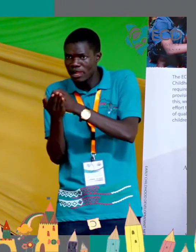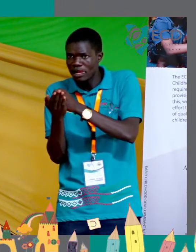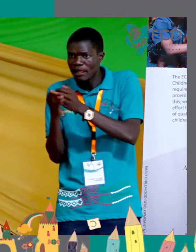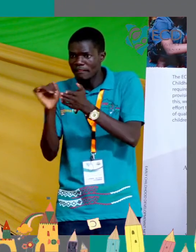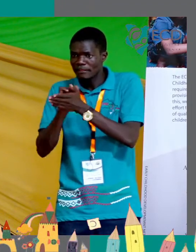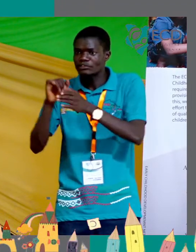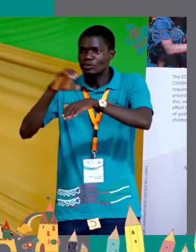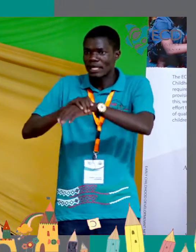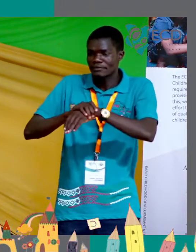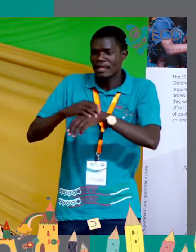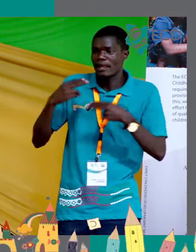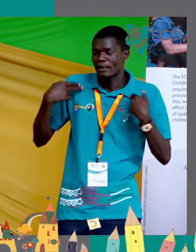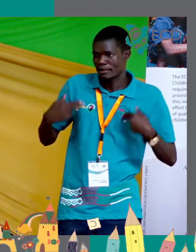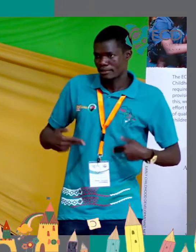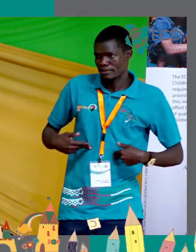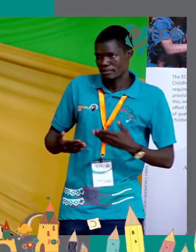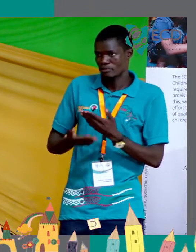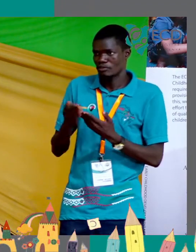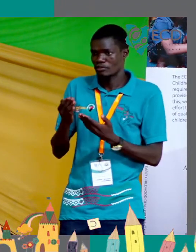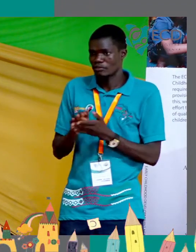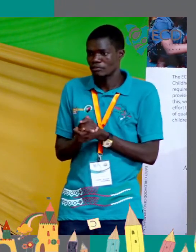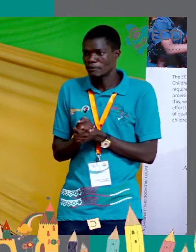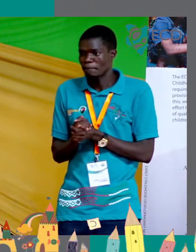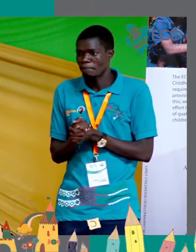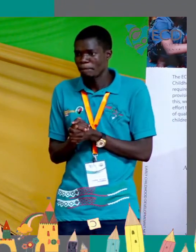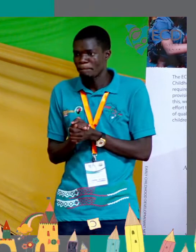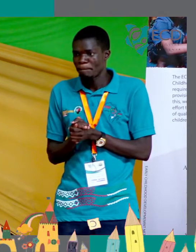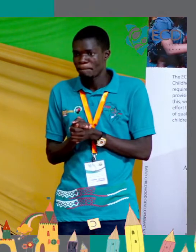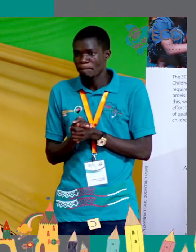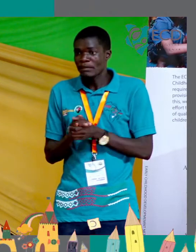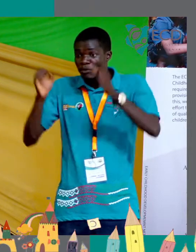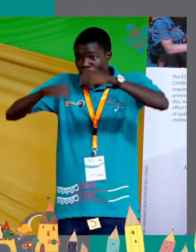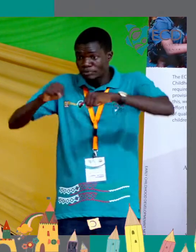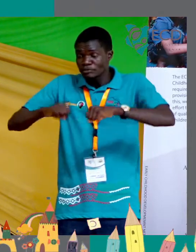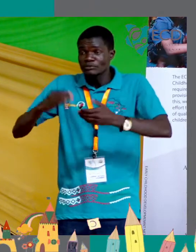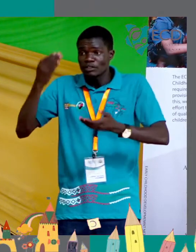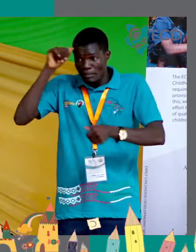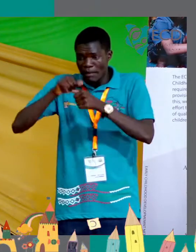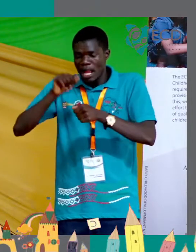access healthcare. You remember people were staying away from hospitals.